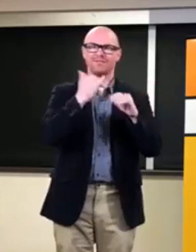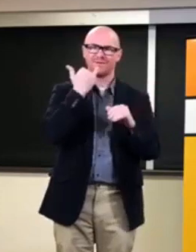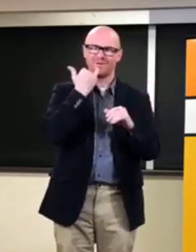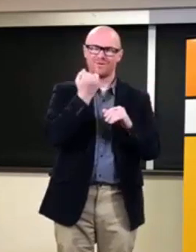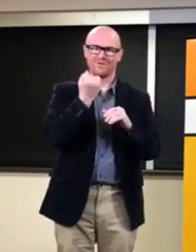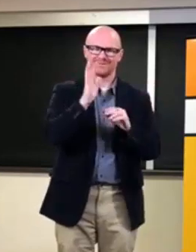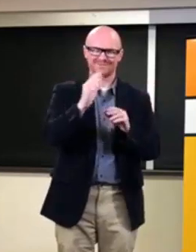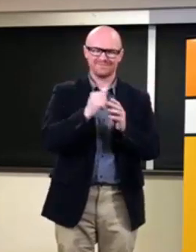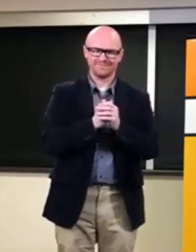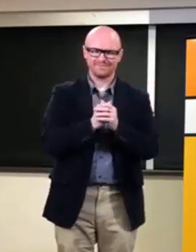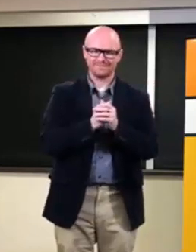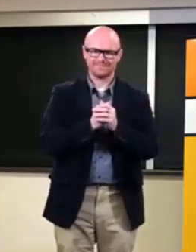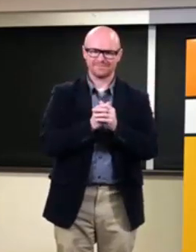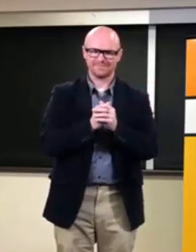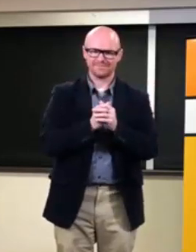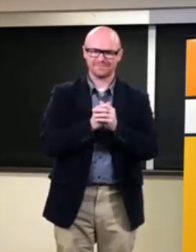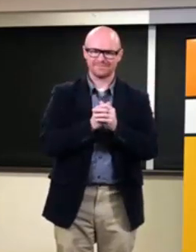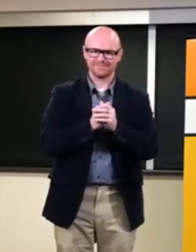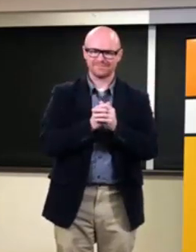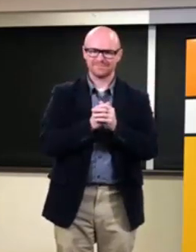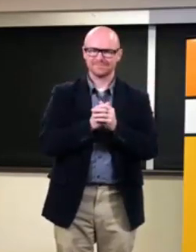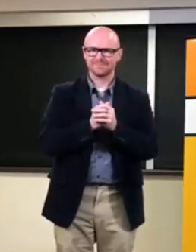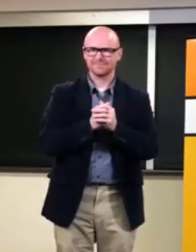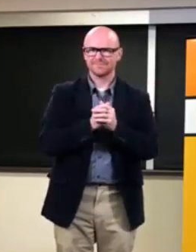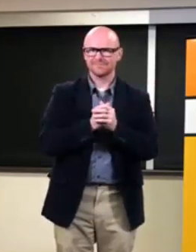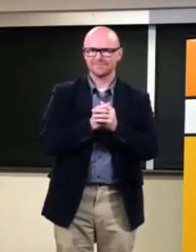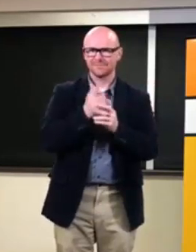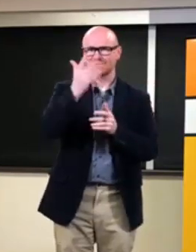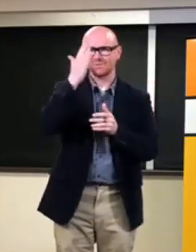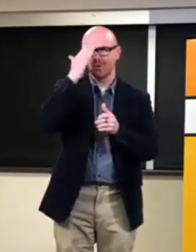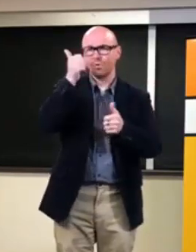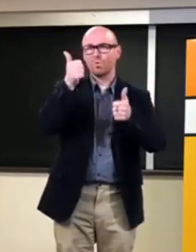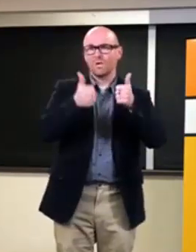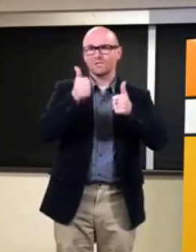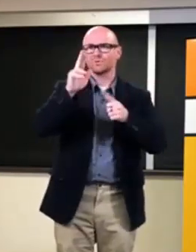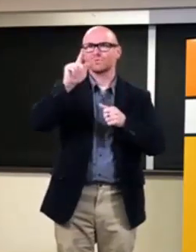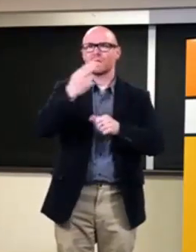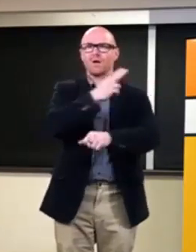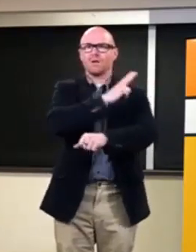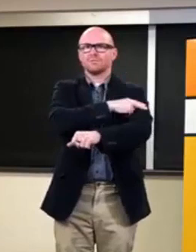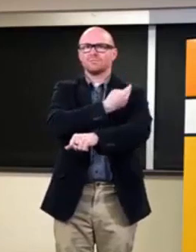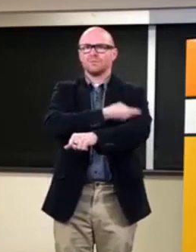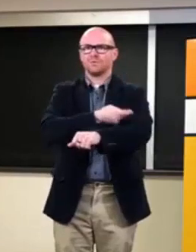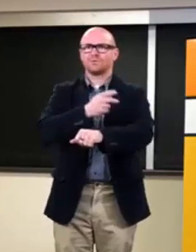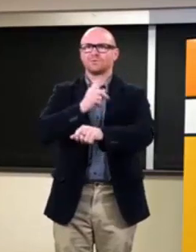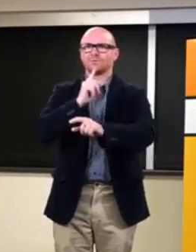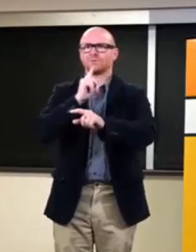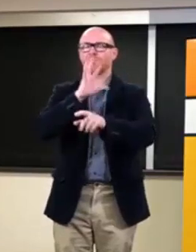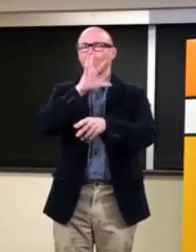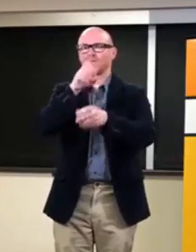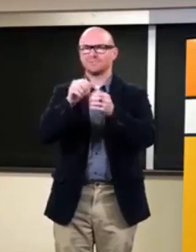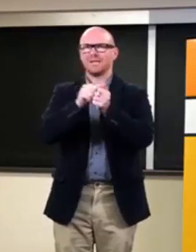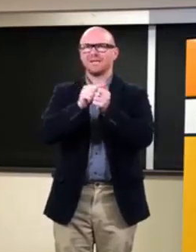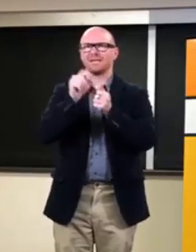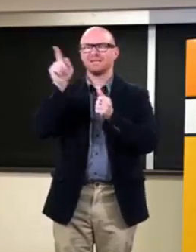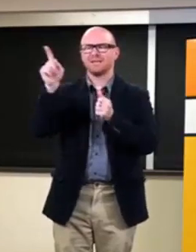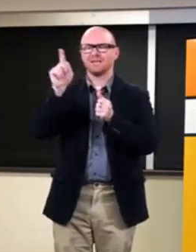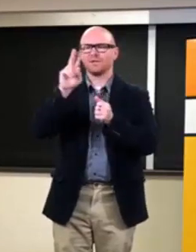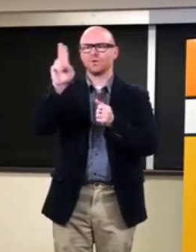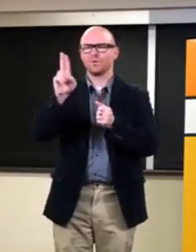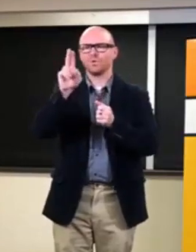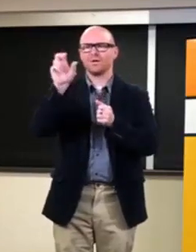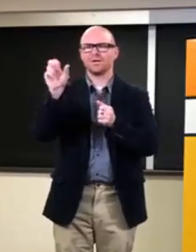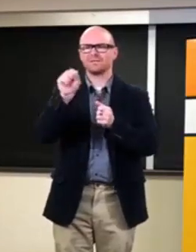Sorry, I was just trying to get one more question in. Go ahead. Do you know which Utah hospitals participated in the U.S. Health Department's Office of Inspector